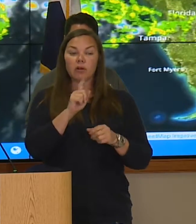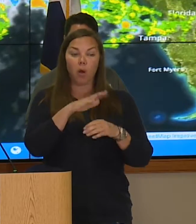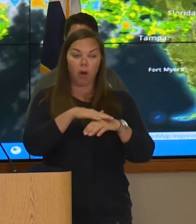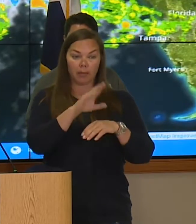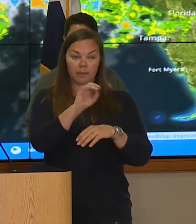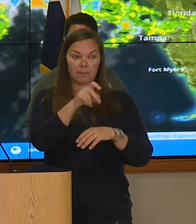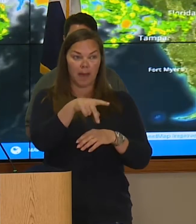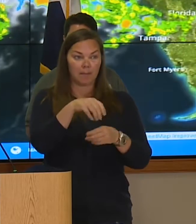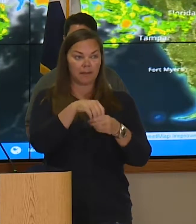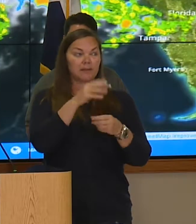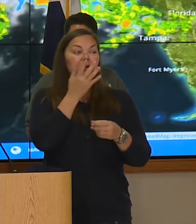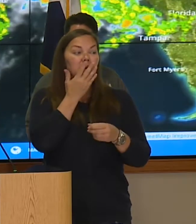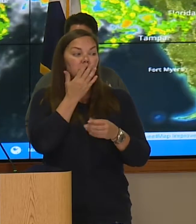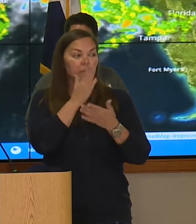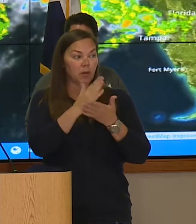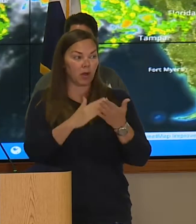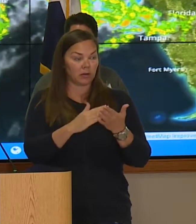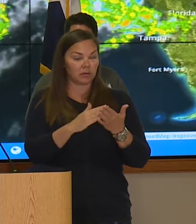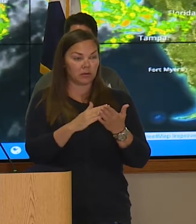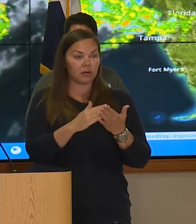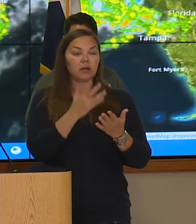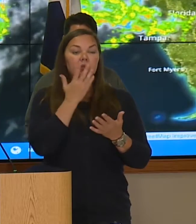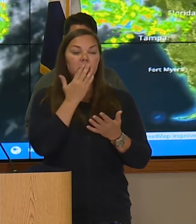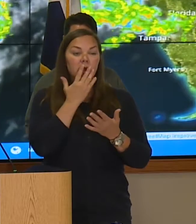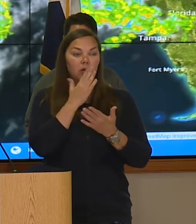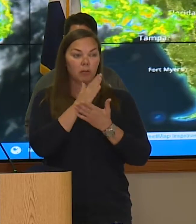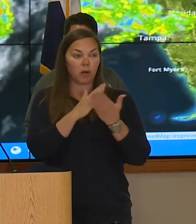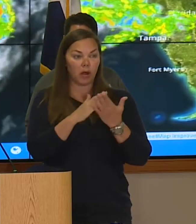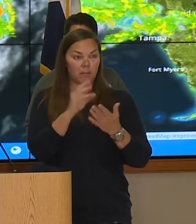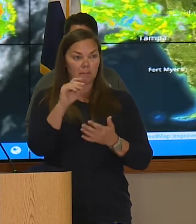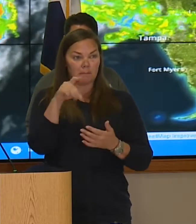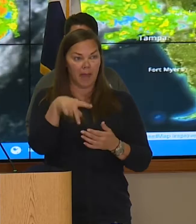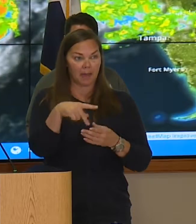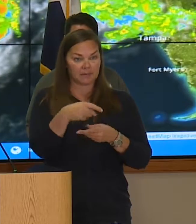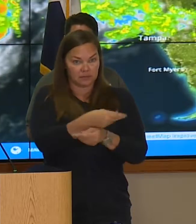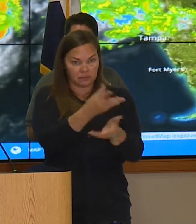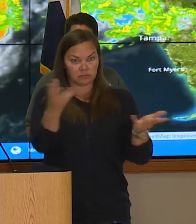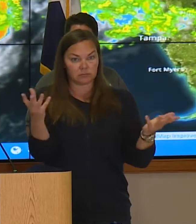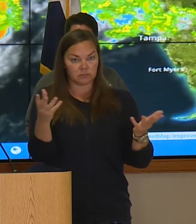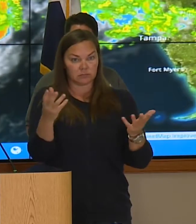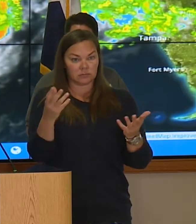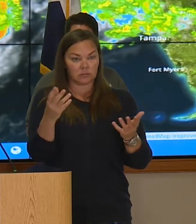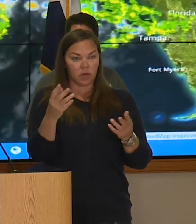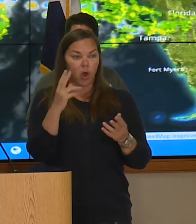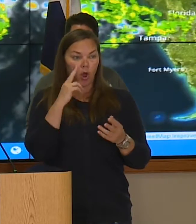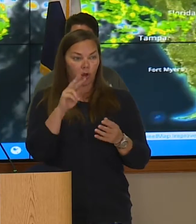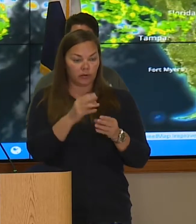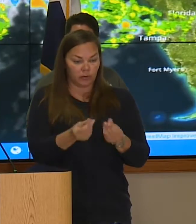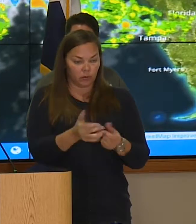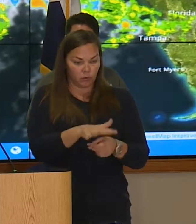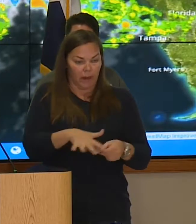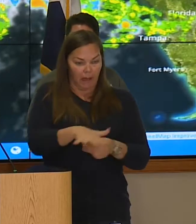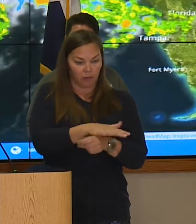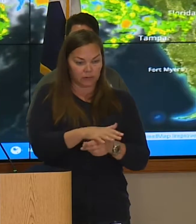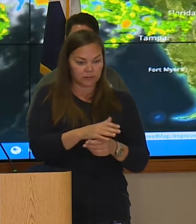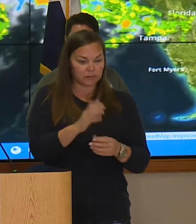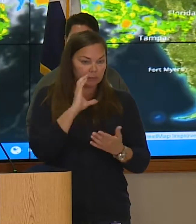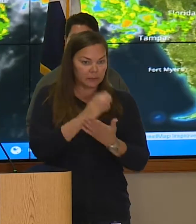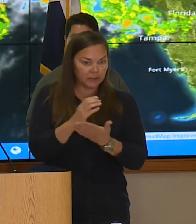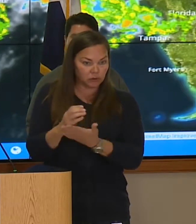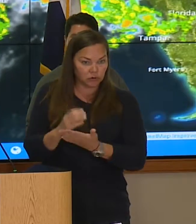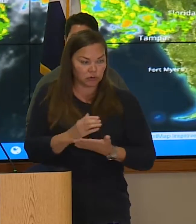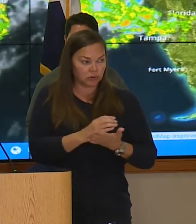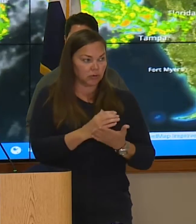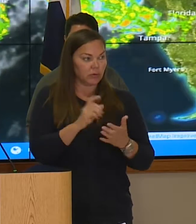map. So what we have done is we took the color section of those maps that have been produced are the ground elevations. So that's where we have to